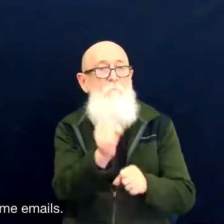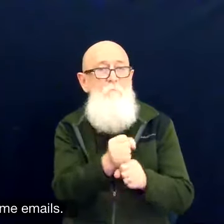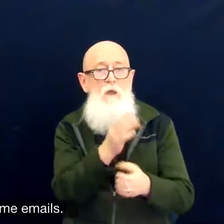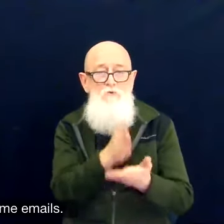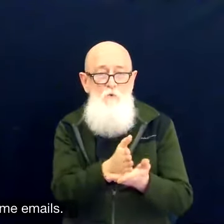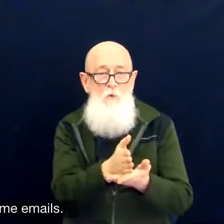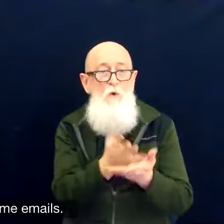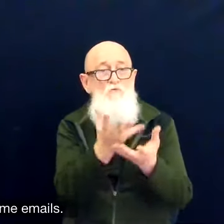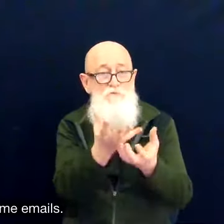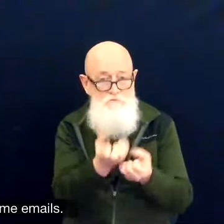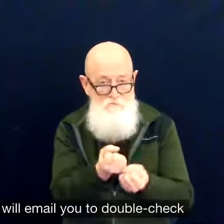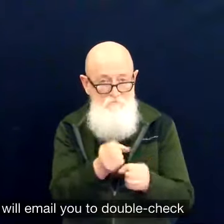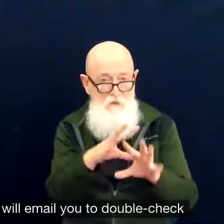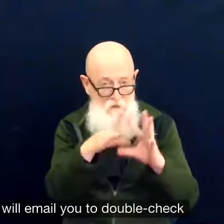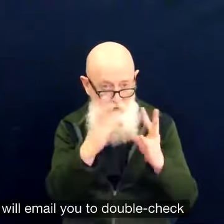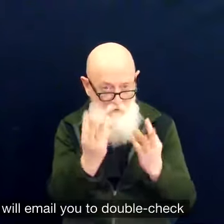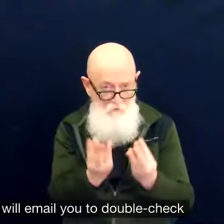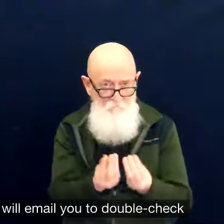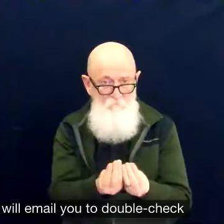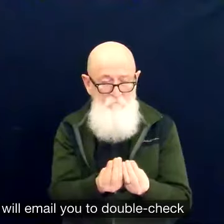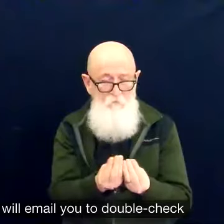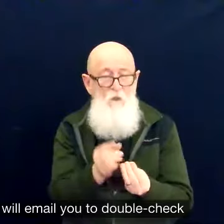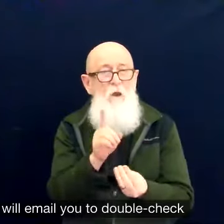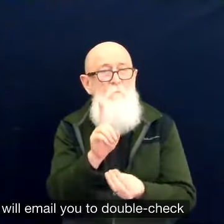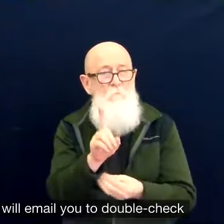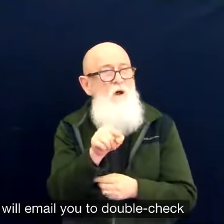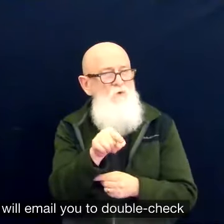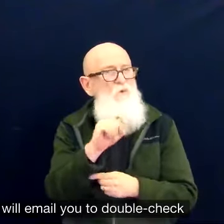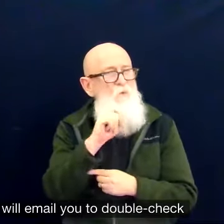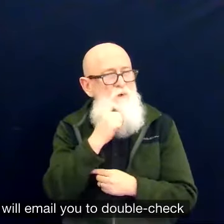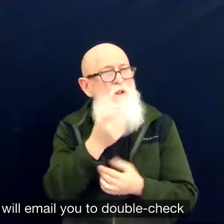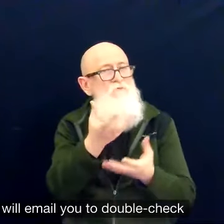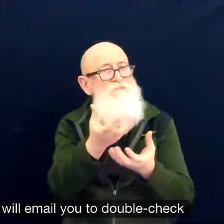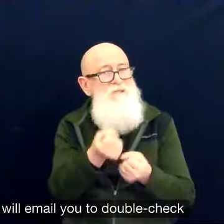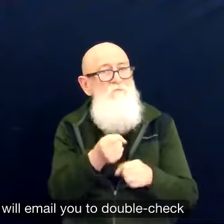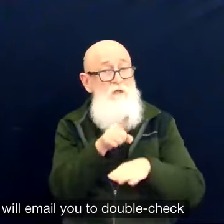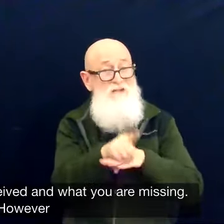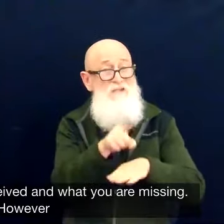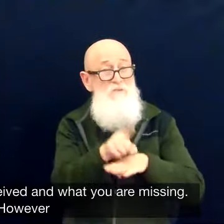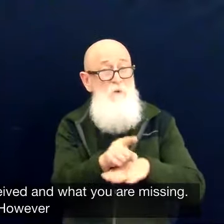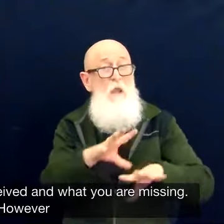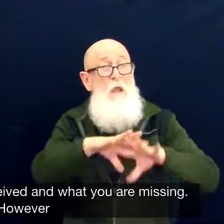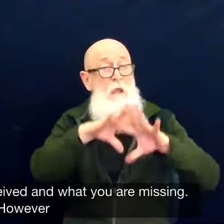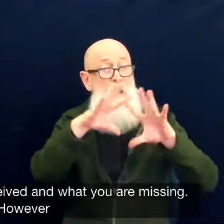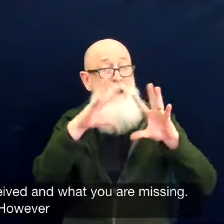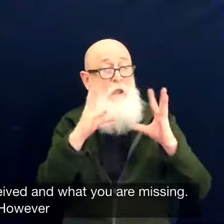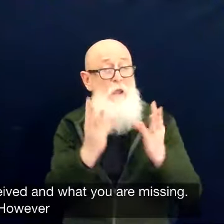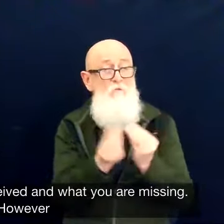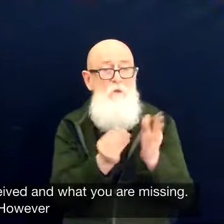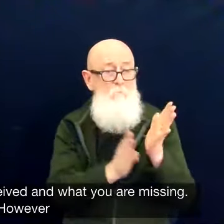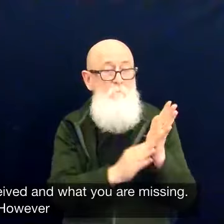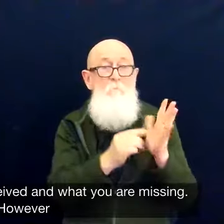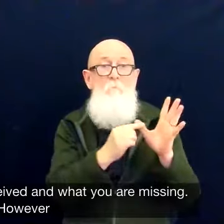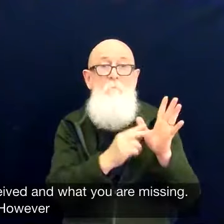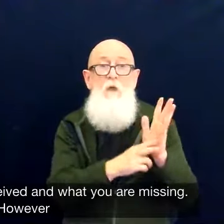missing. However, you will get all of the documents in that one manual next week. So you'll all have all of the